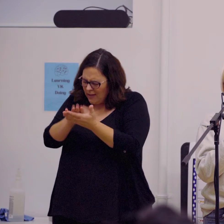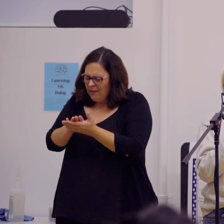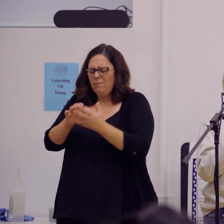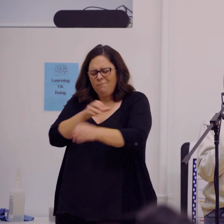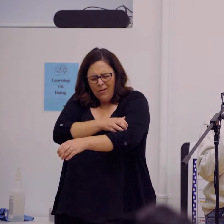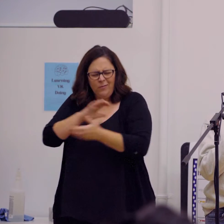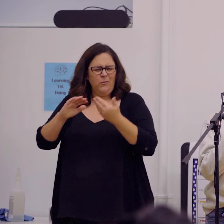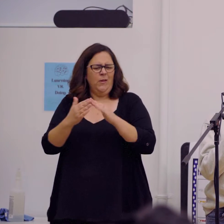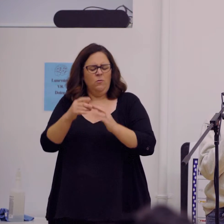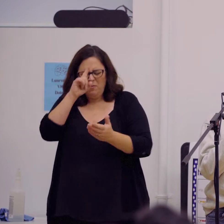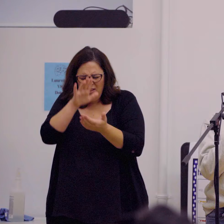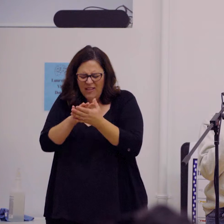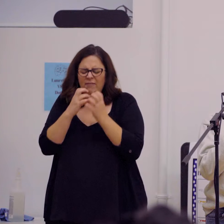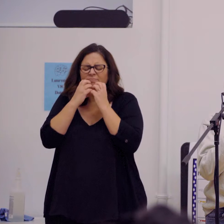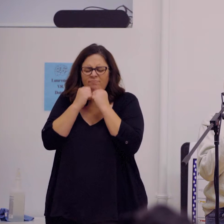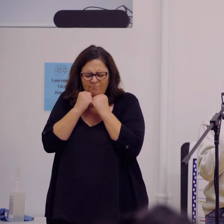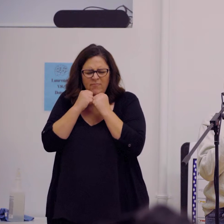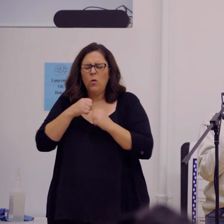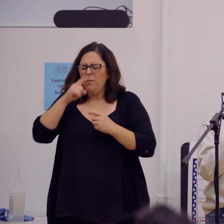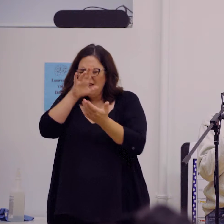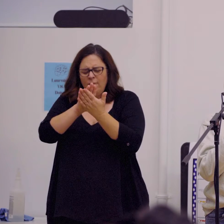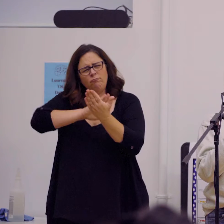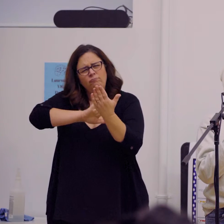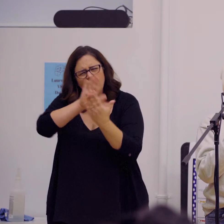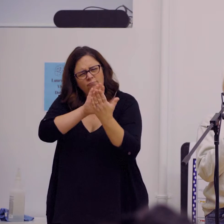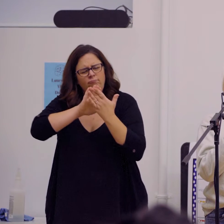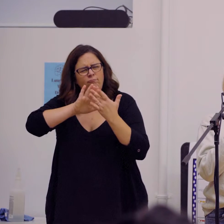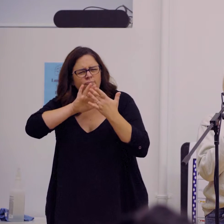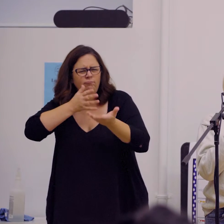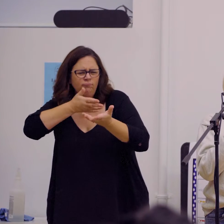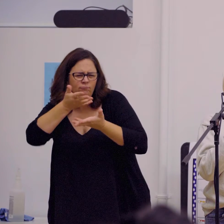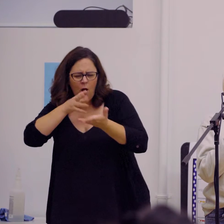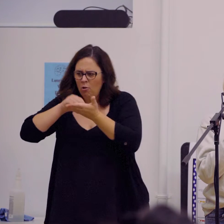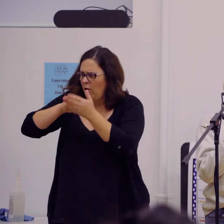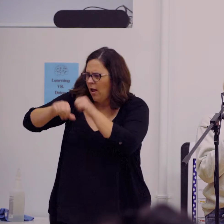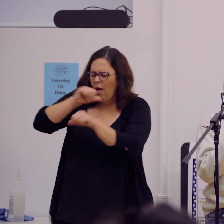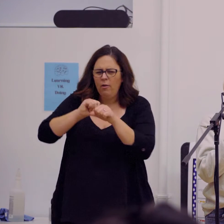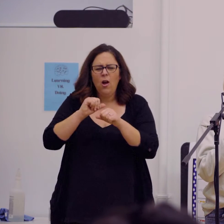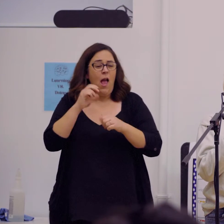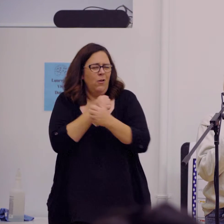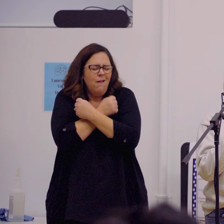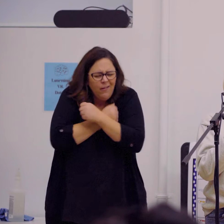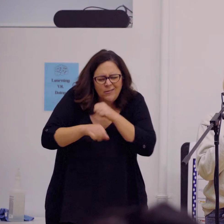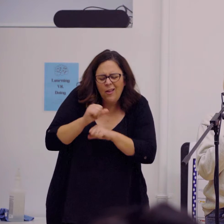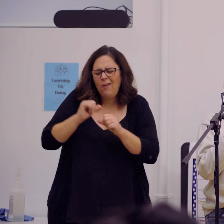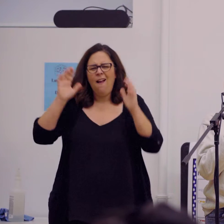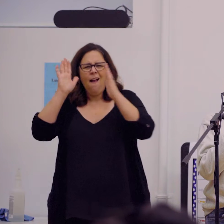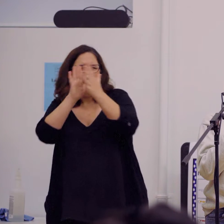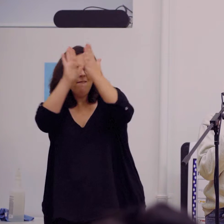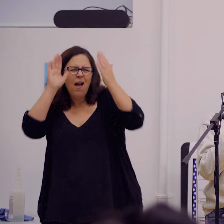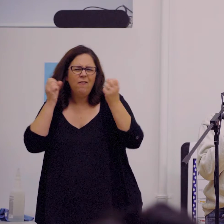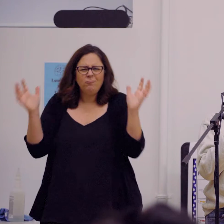We believe in giving a damn. We believe in face-to-face connections, in learning from others, in hugs and high fives. We bring